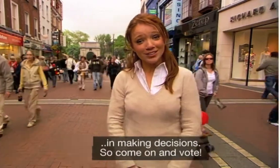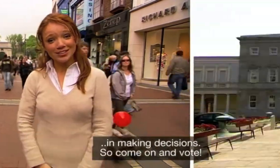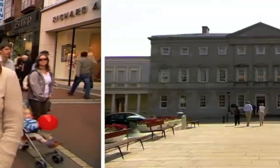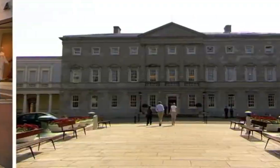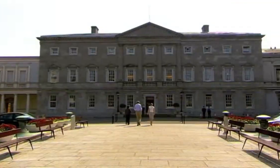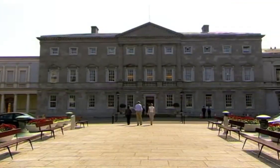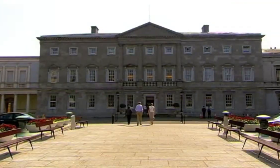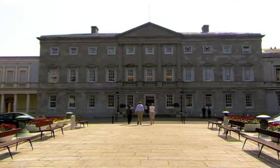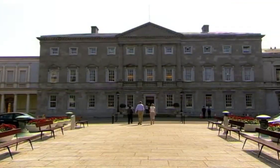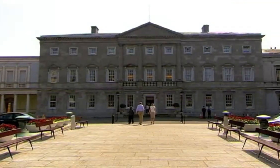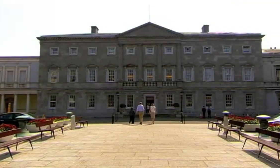vote.